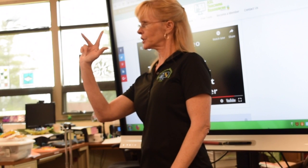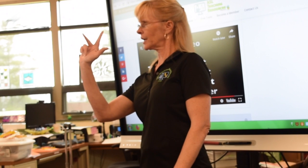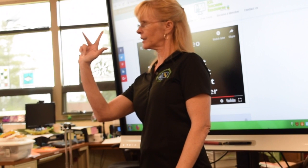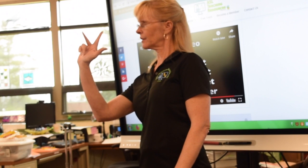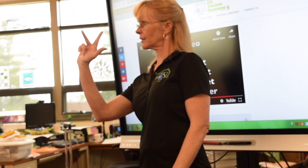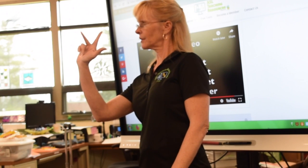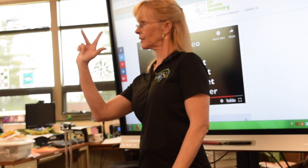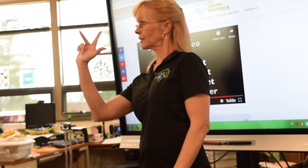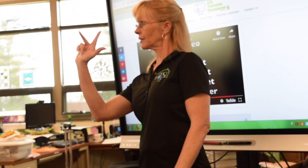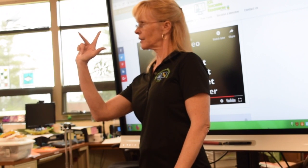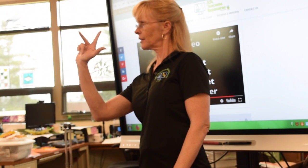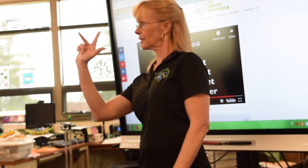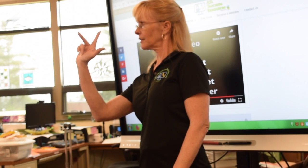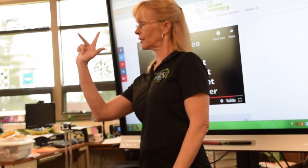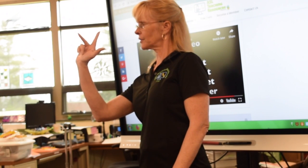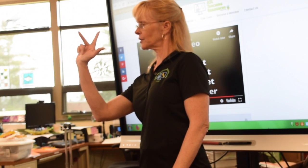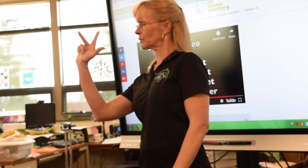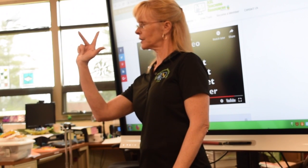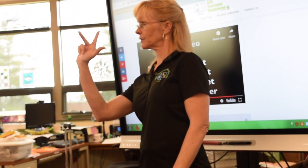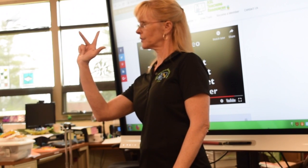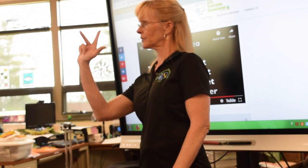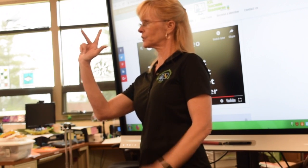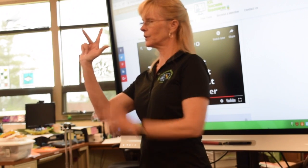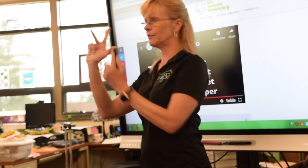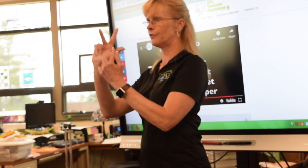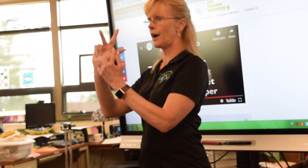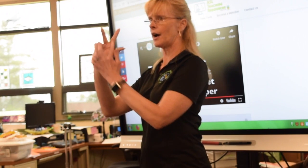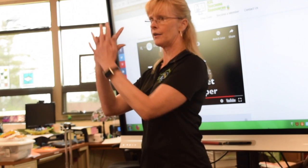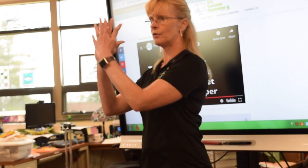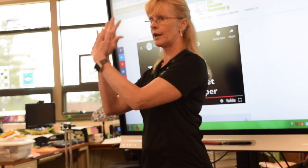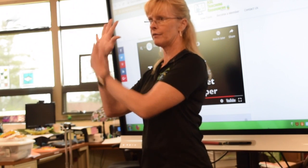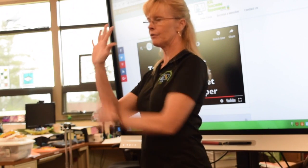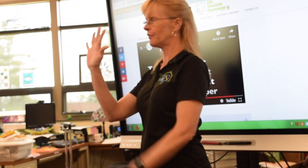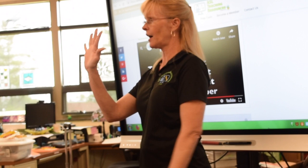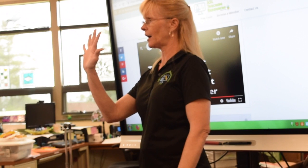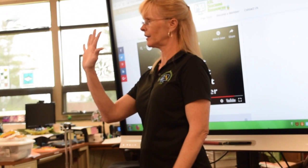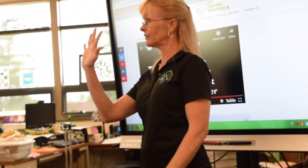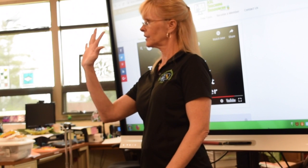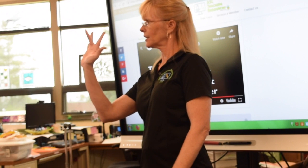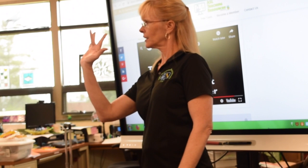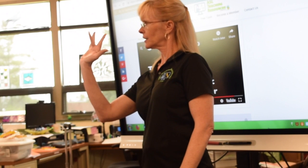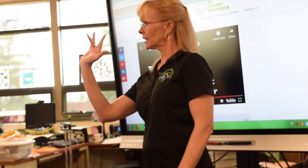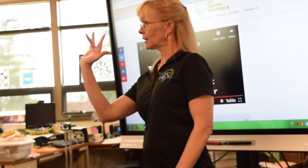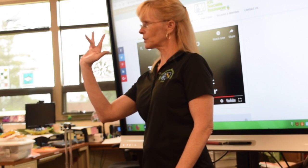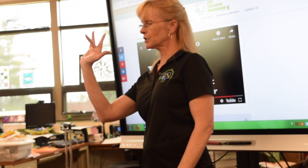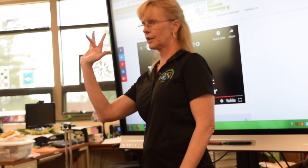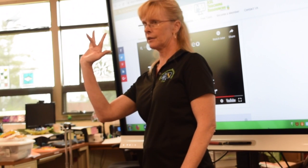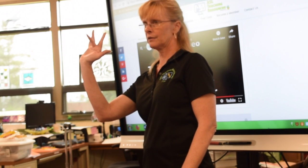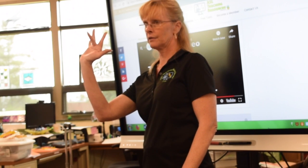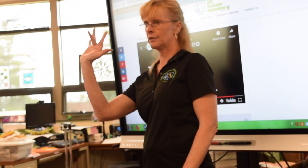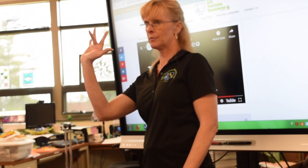shaking the 3rd one. For 25, we have the 5, and we're shaking the middle